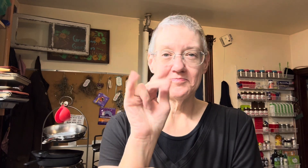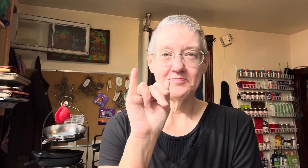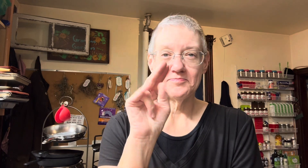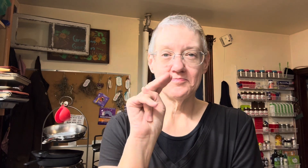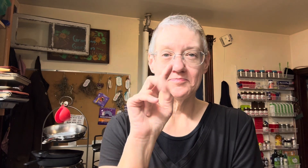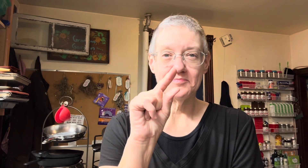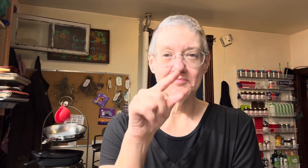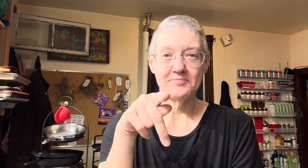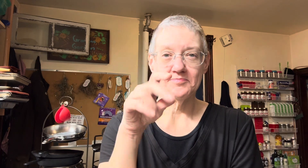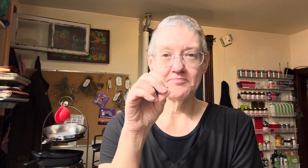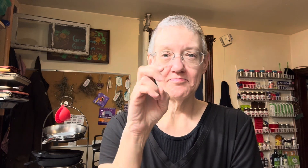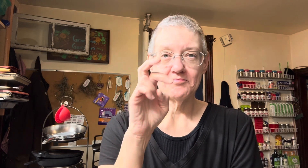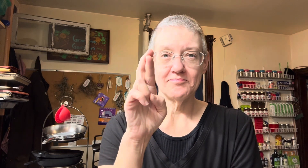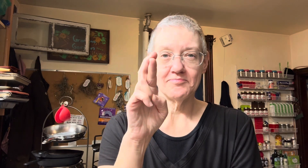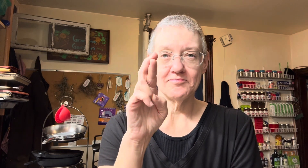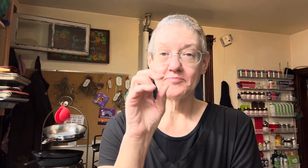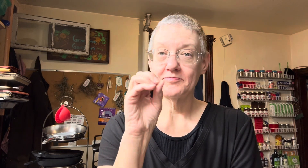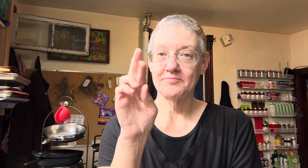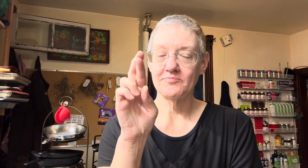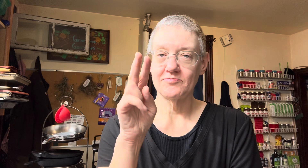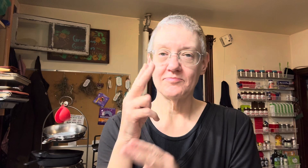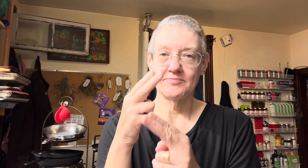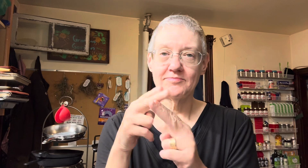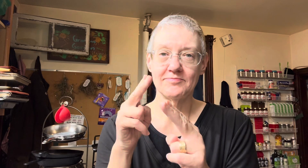baking powder or eggs.